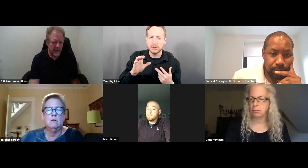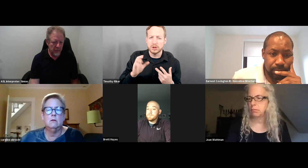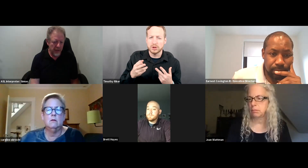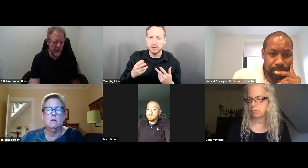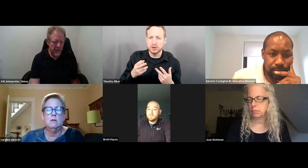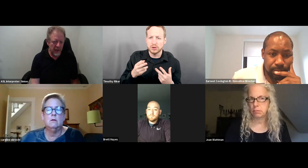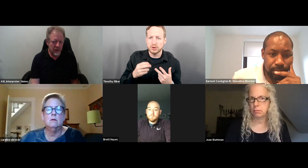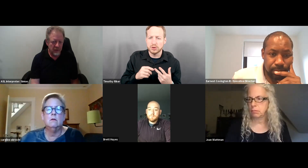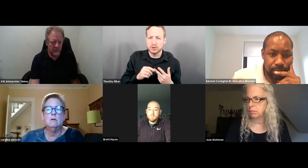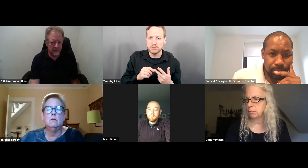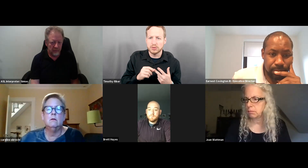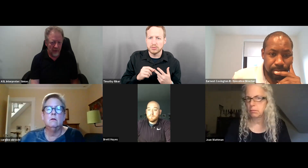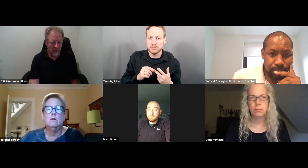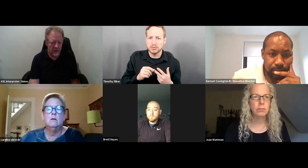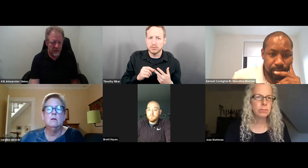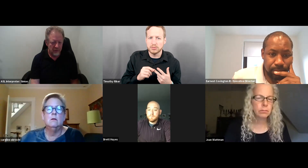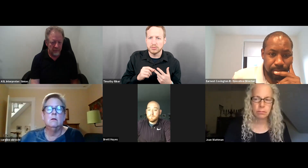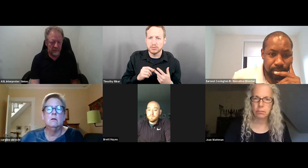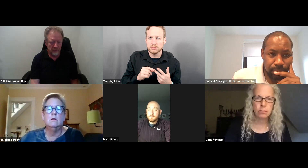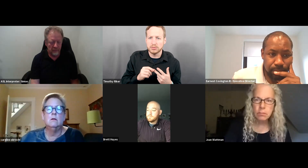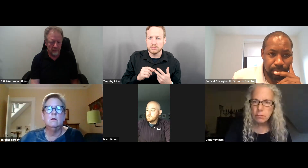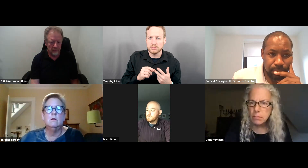I see Betsy Beach. Yours?